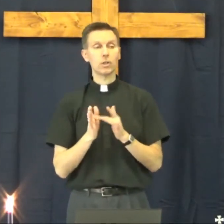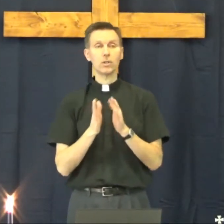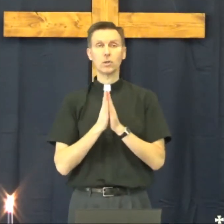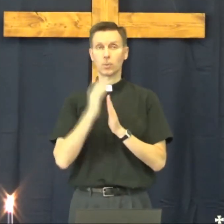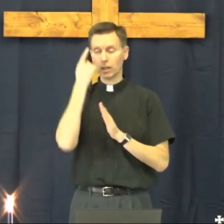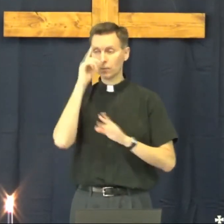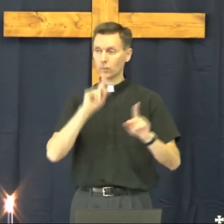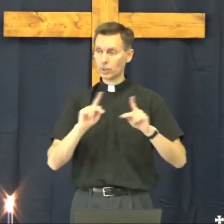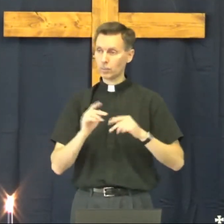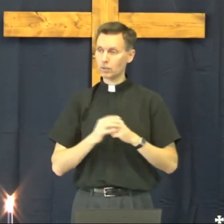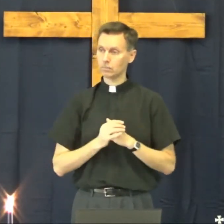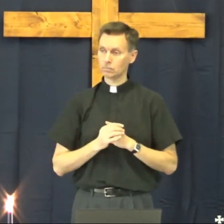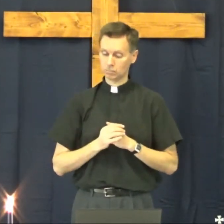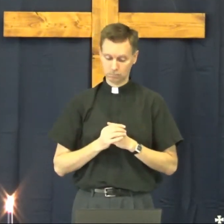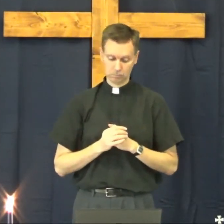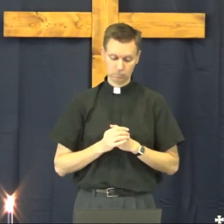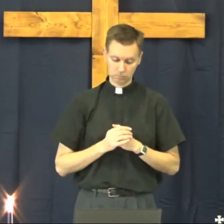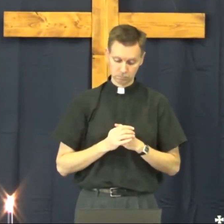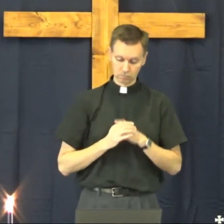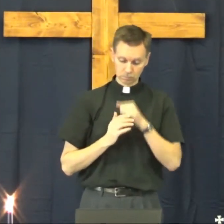Jesus prayed for people.